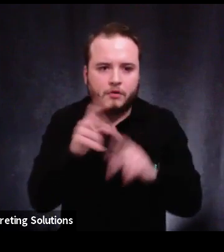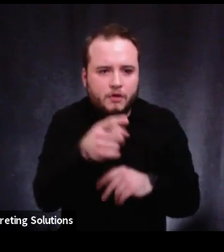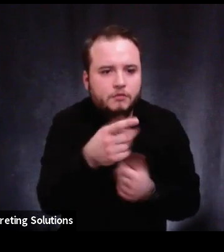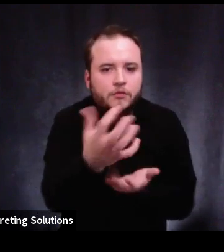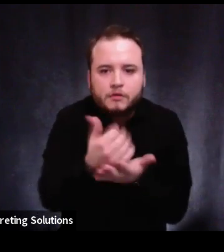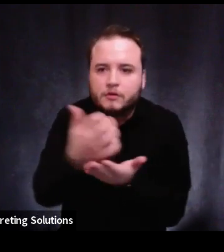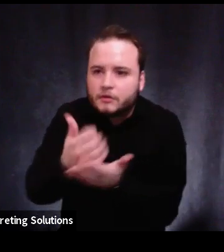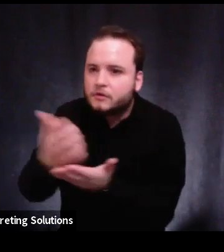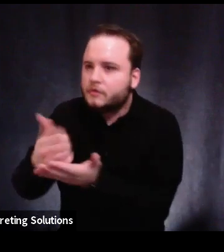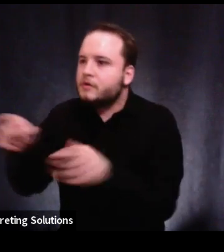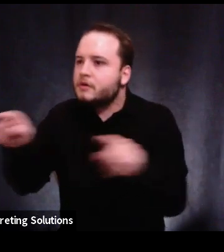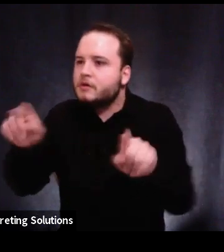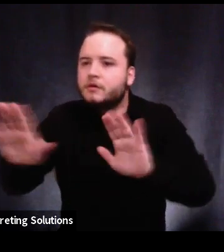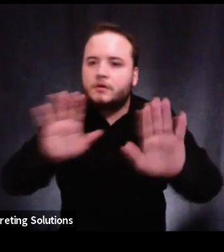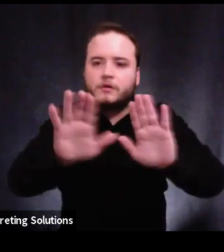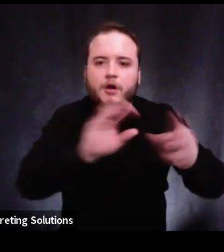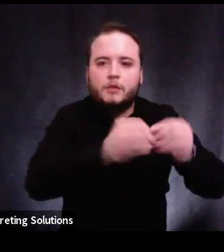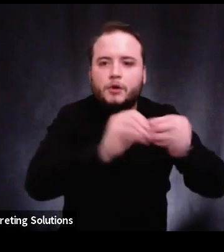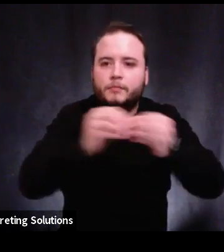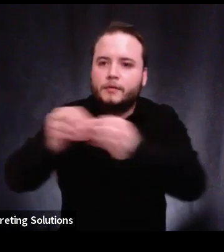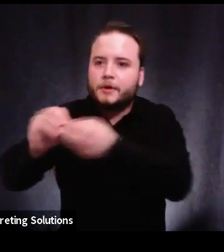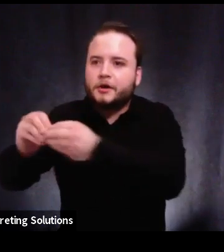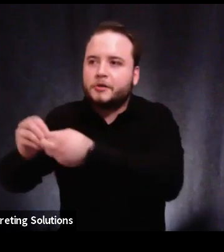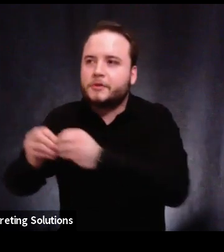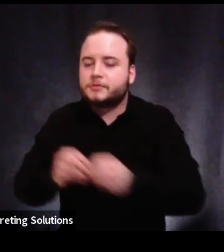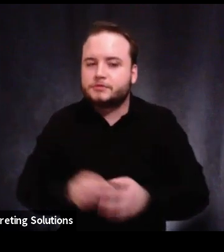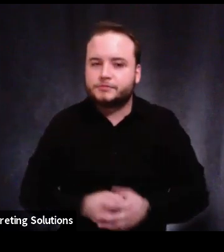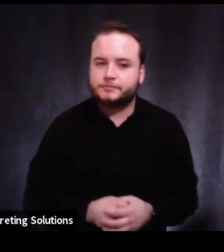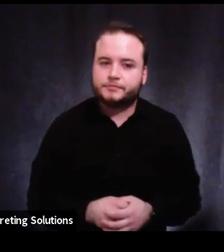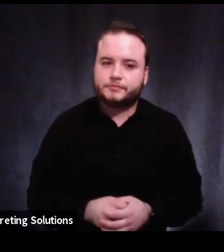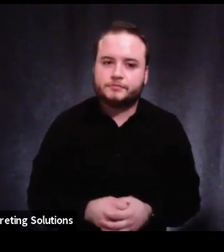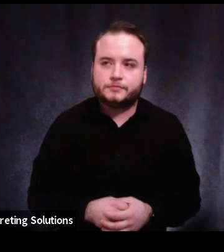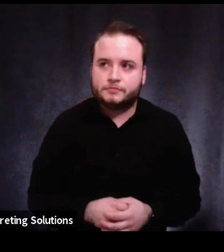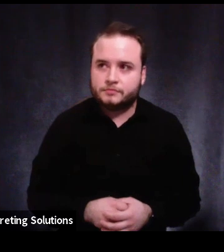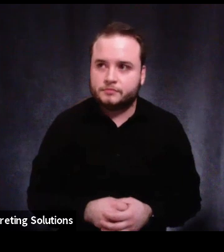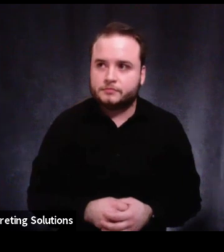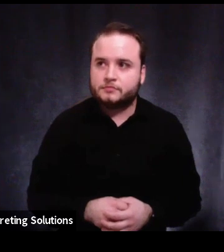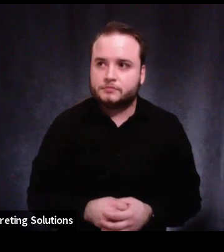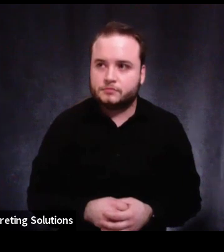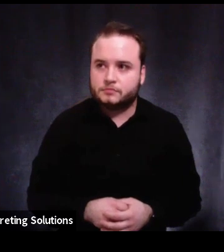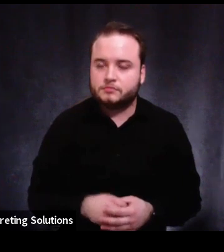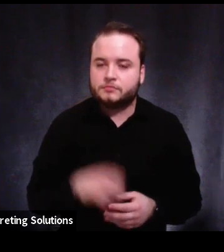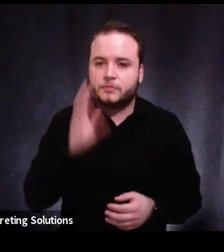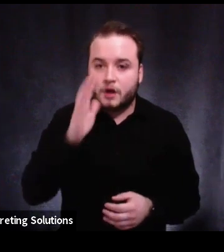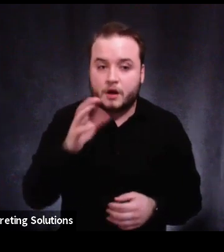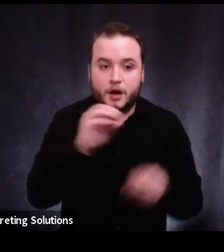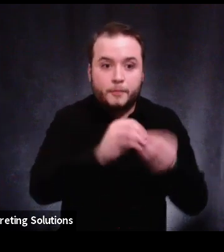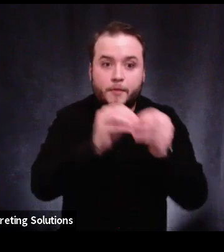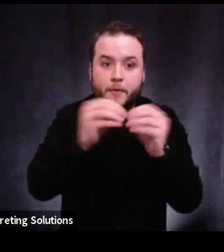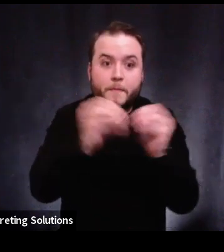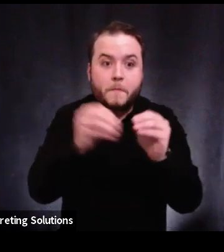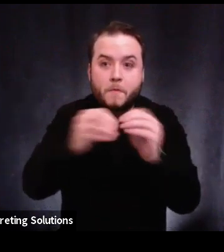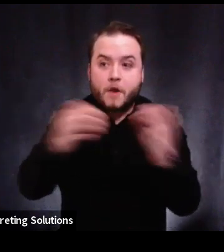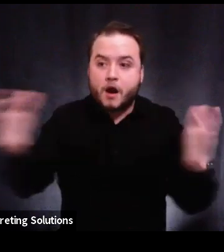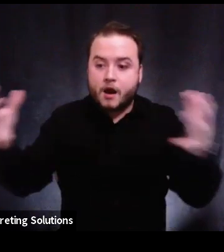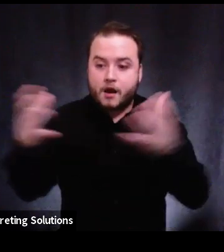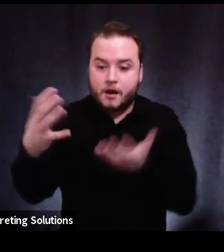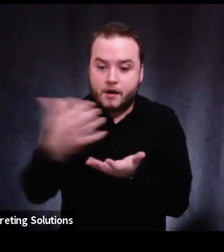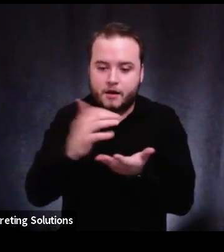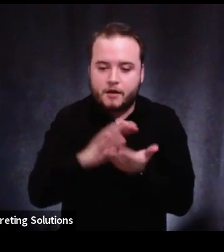our model and our understanding of the disease and the mitigation more precise and more robust. So the output from